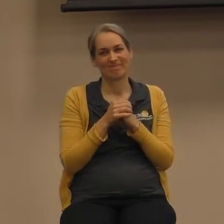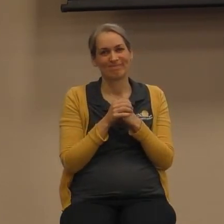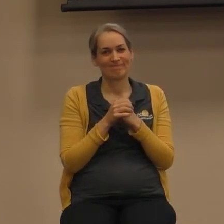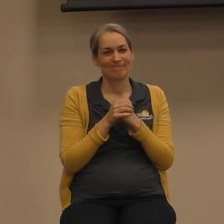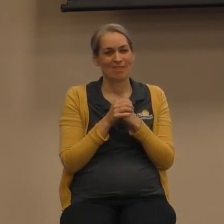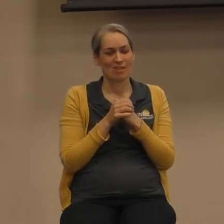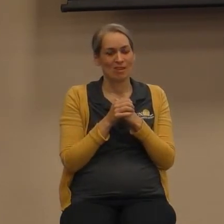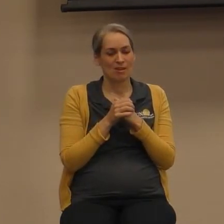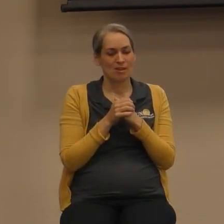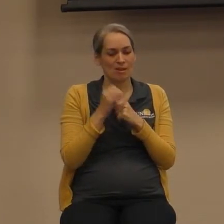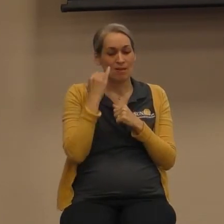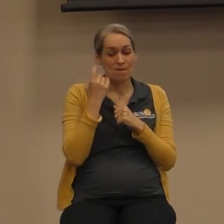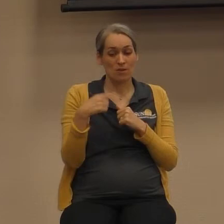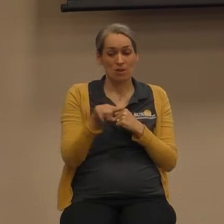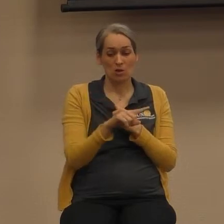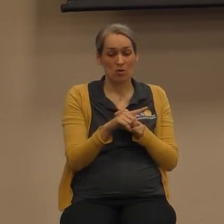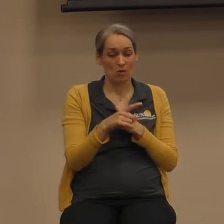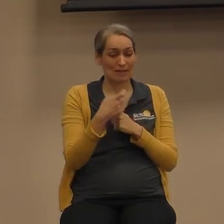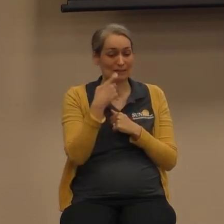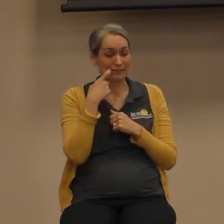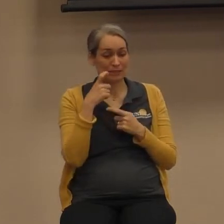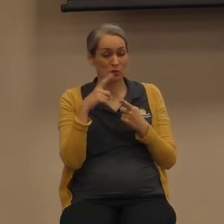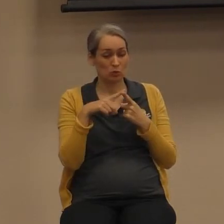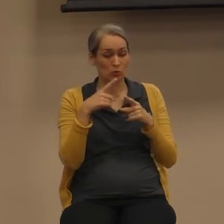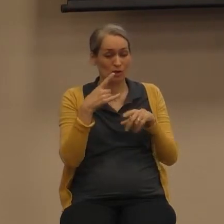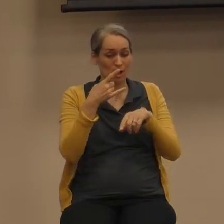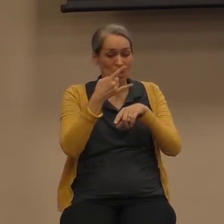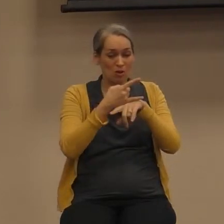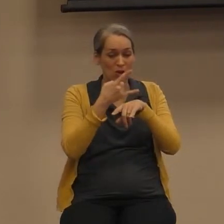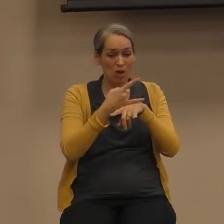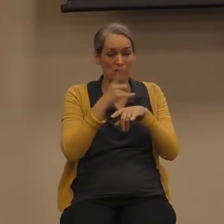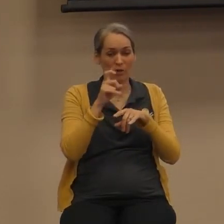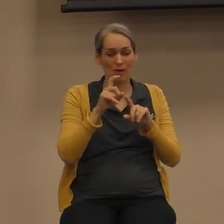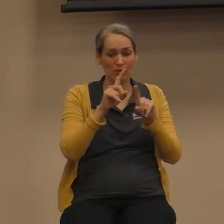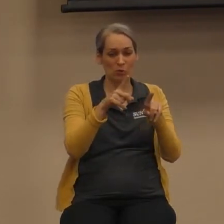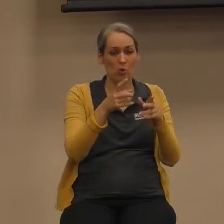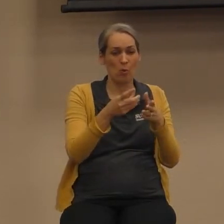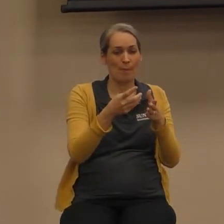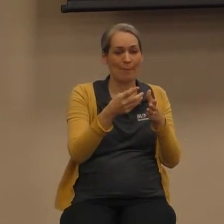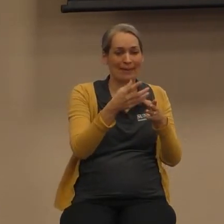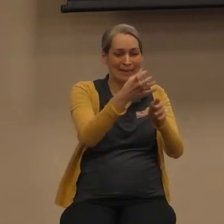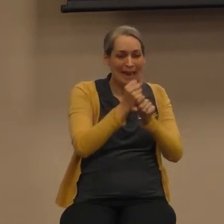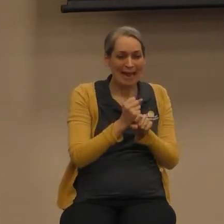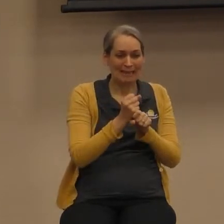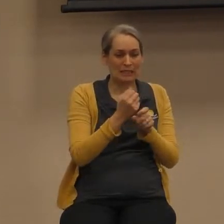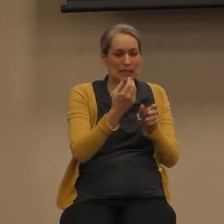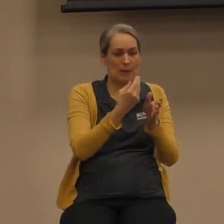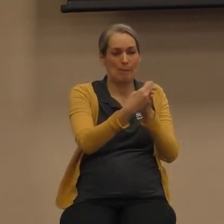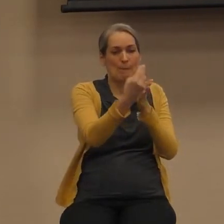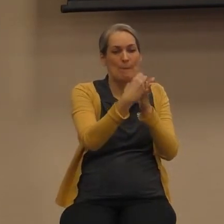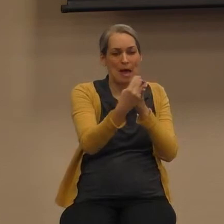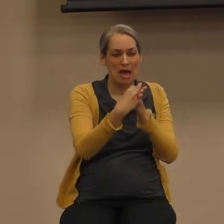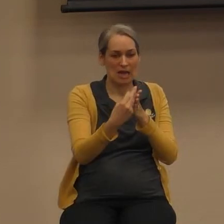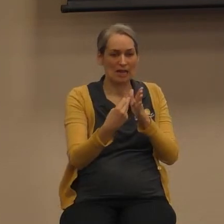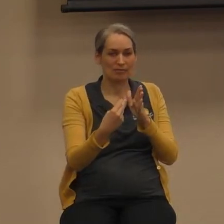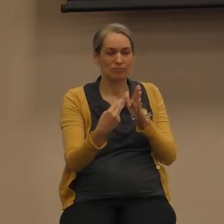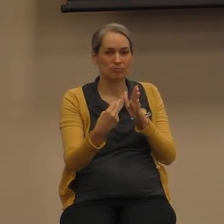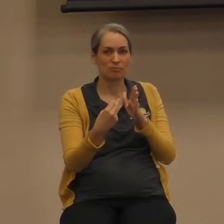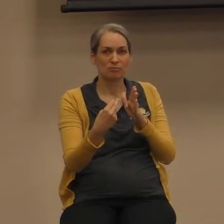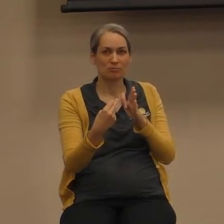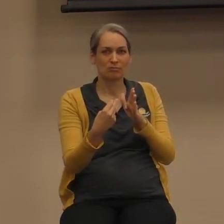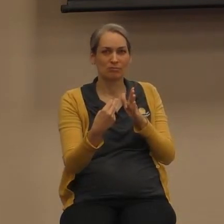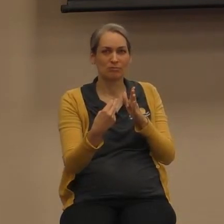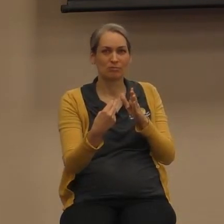If you're an alcoholic, at some point you either stock your fridge, you will run out, you have to go out and get it. There is visibility